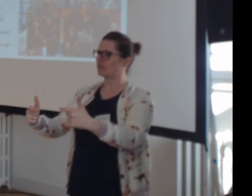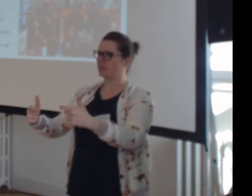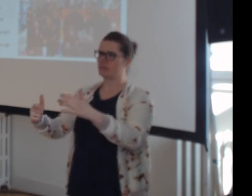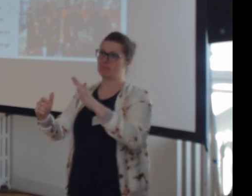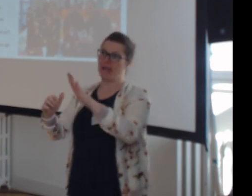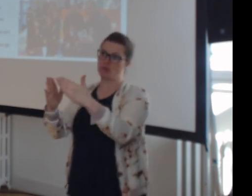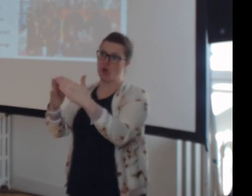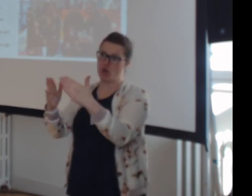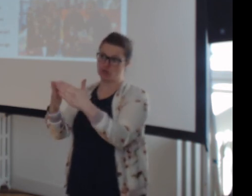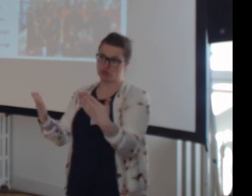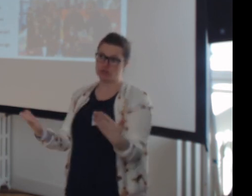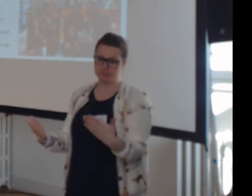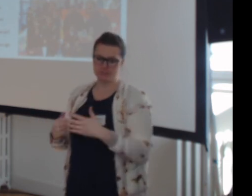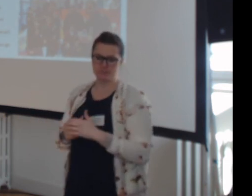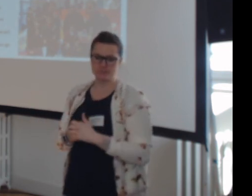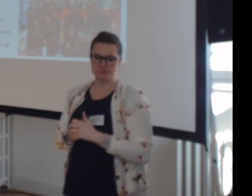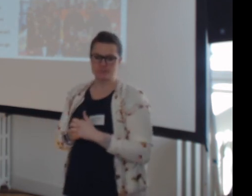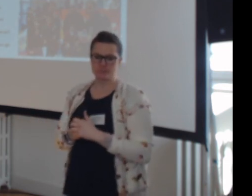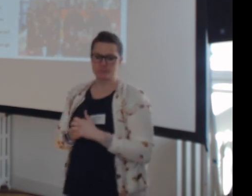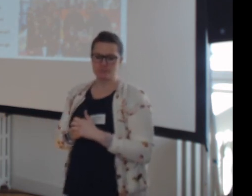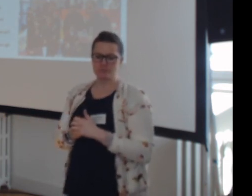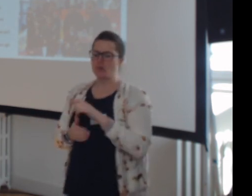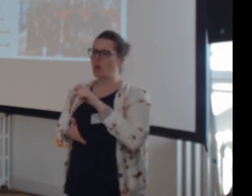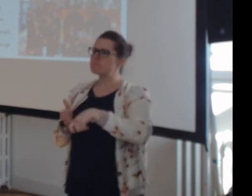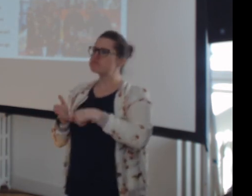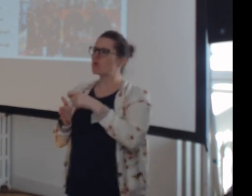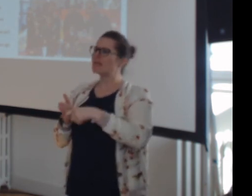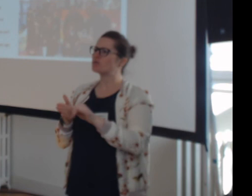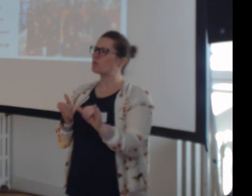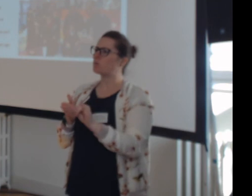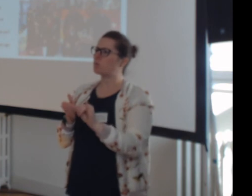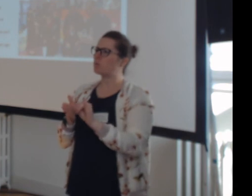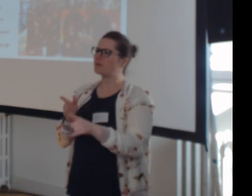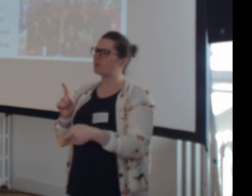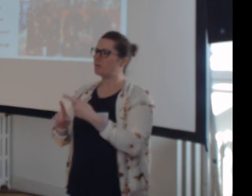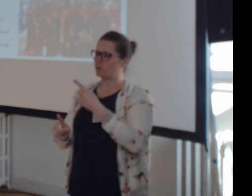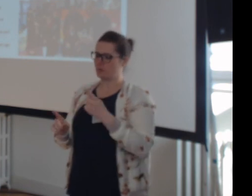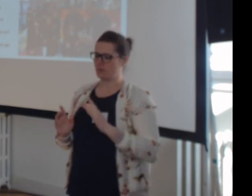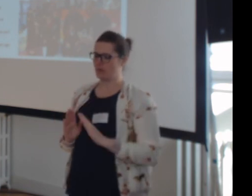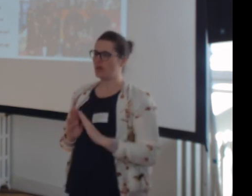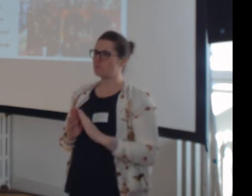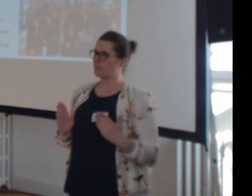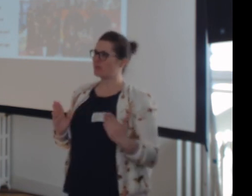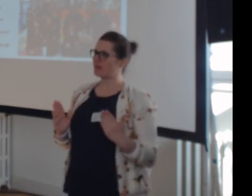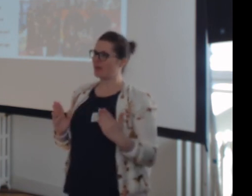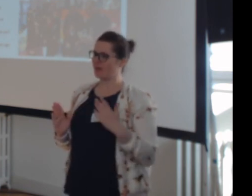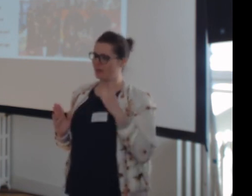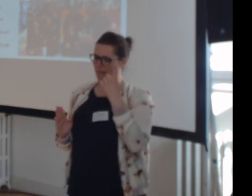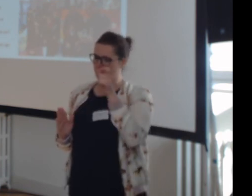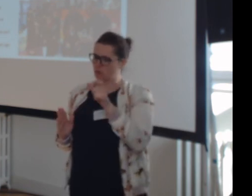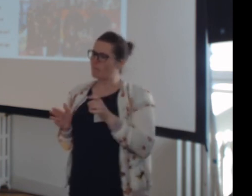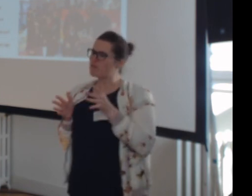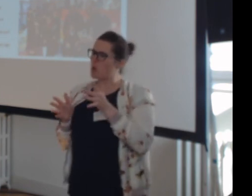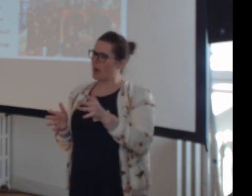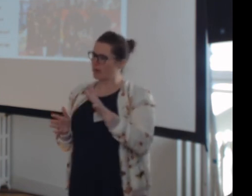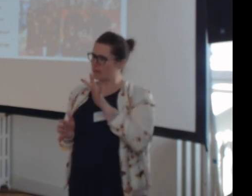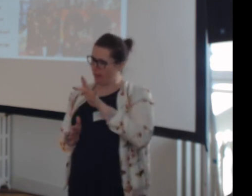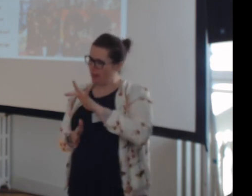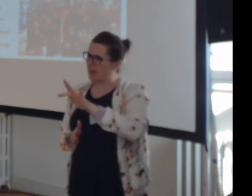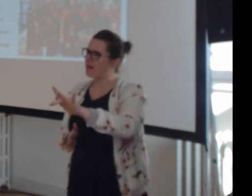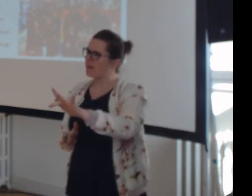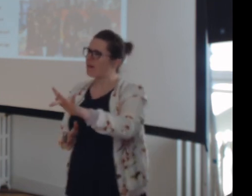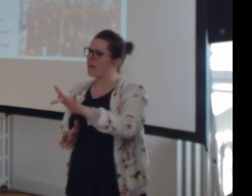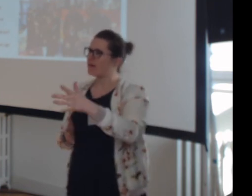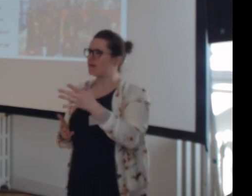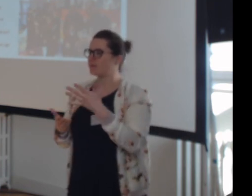Boekenbende aan huis. It's a project in which the libraries send volunteers, actually